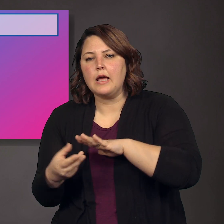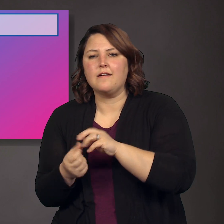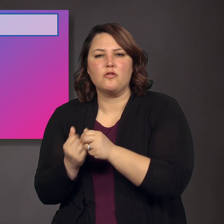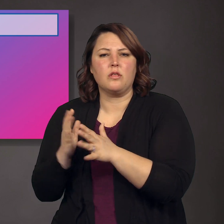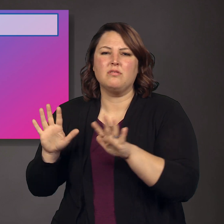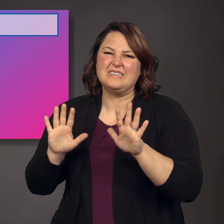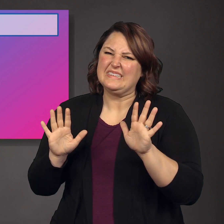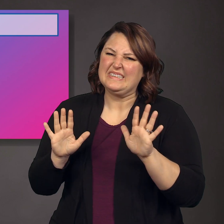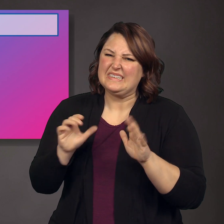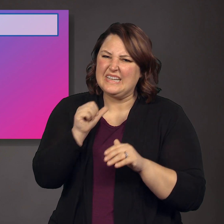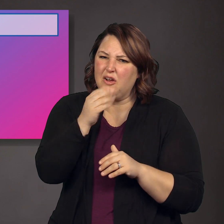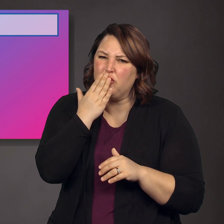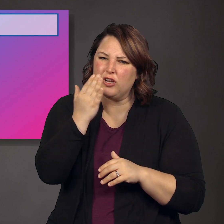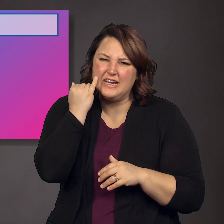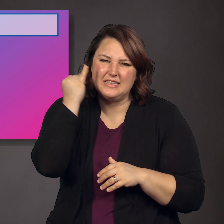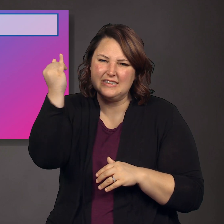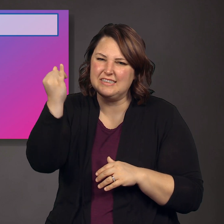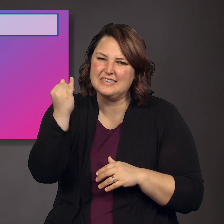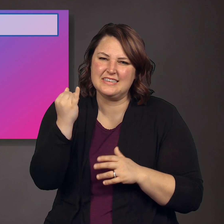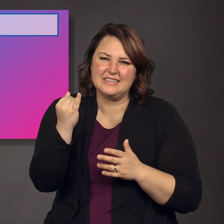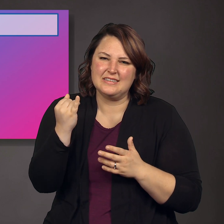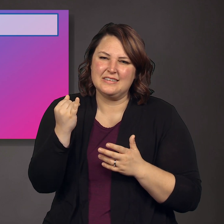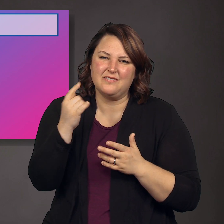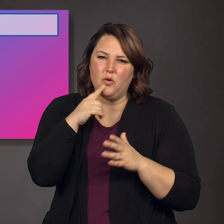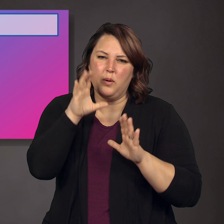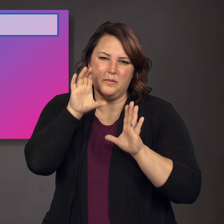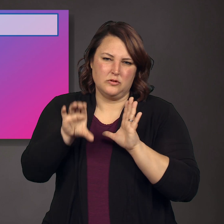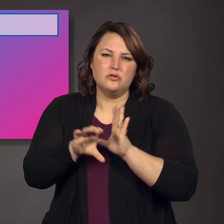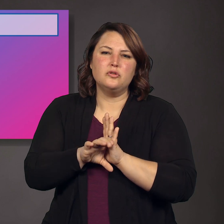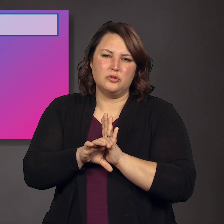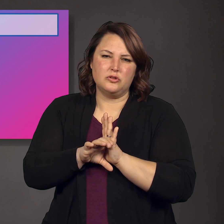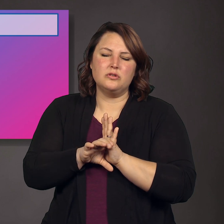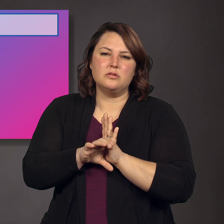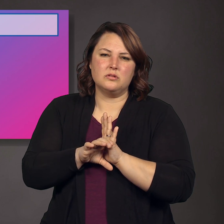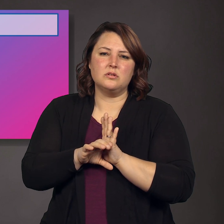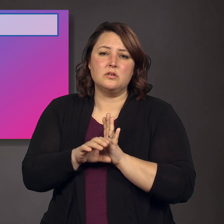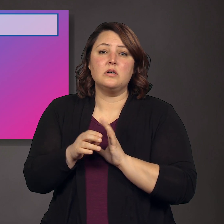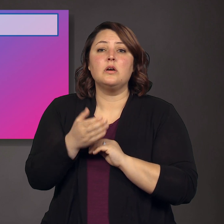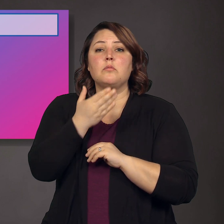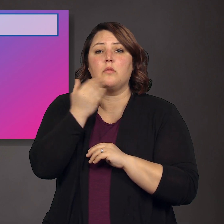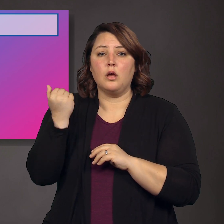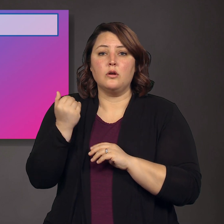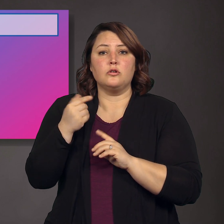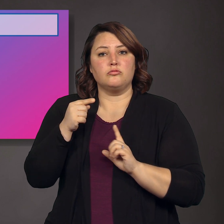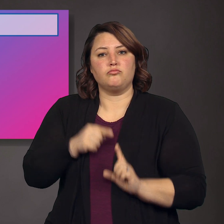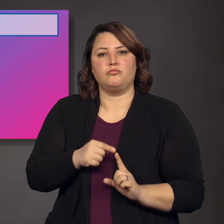of scanning photos, and it is much better to use a flatbed scanner.